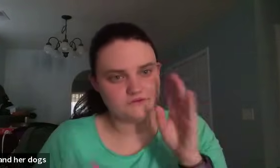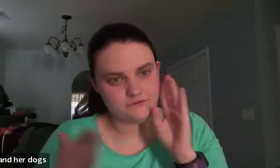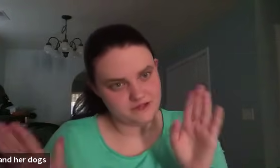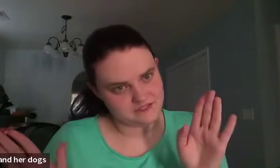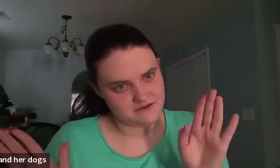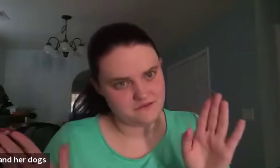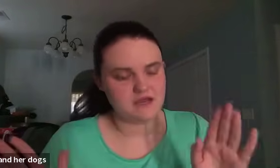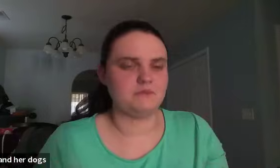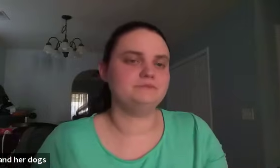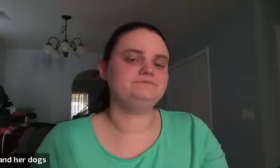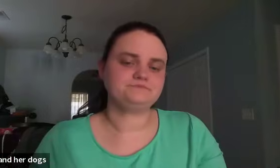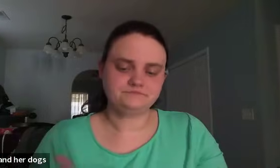if you forget the sign for that number.